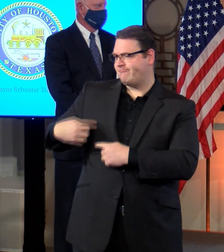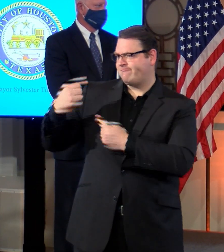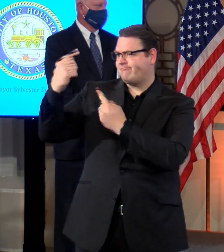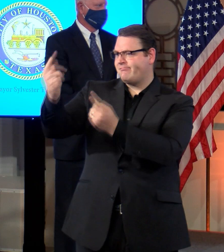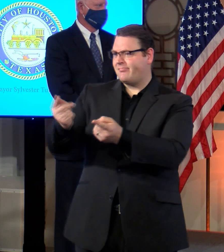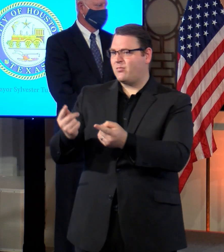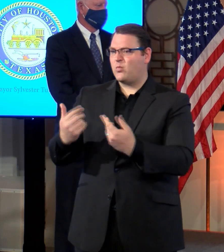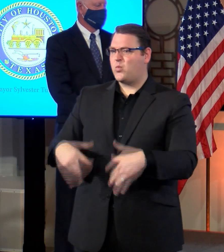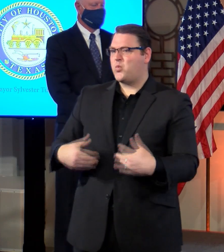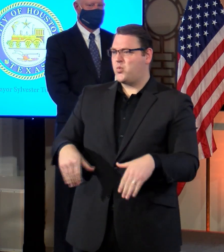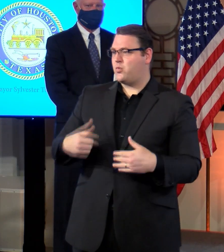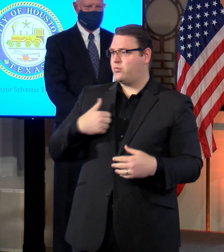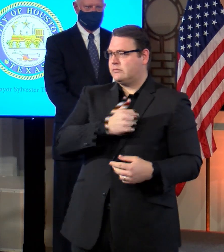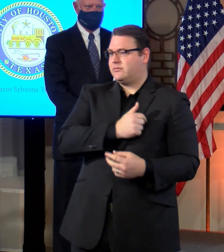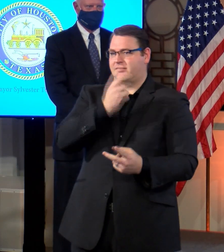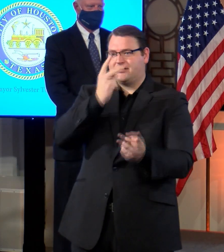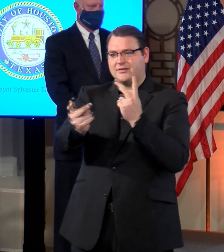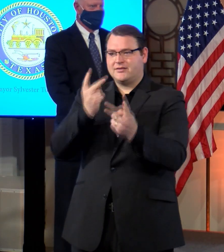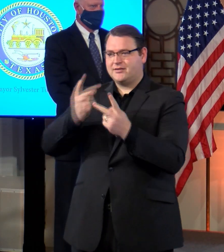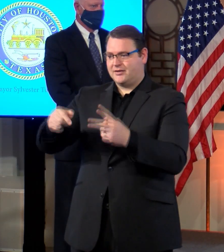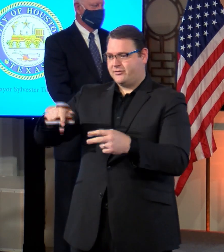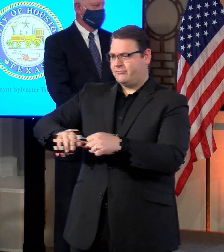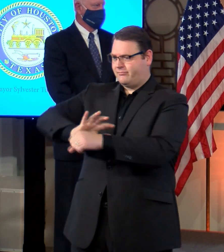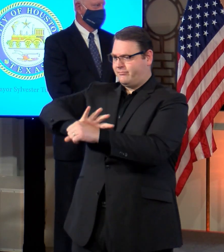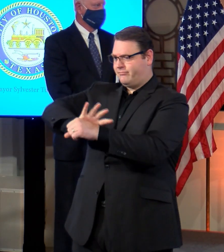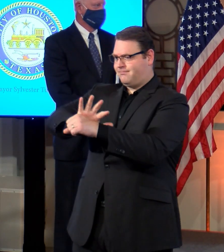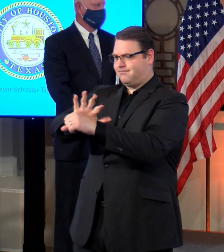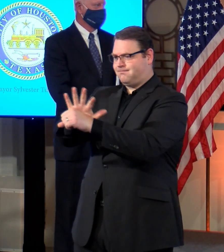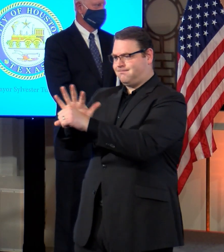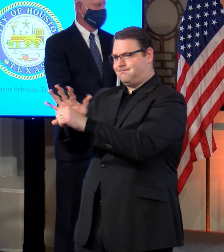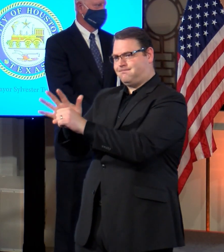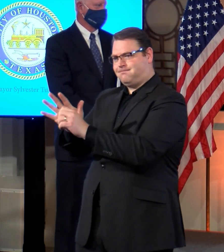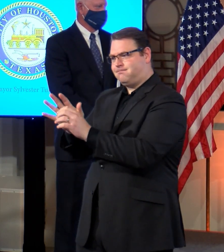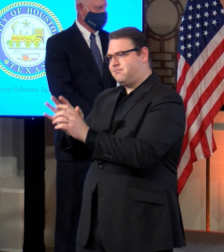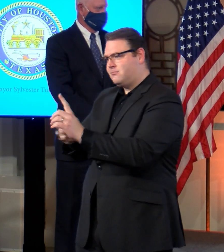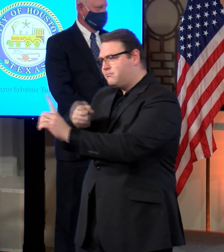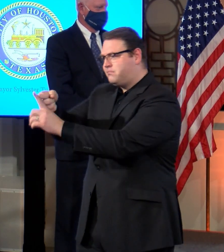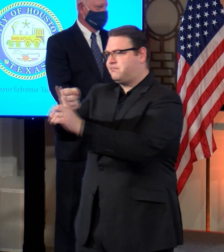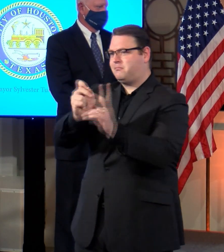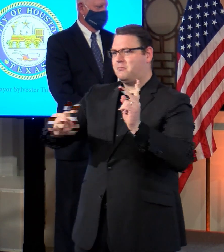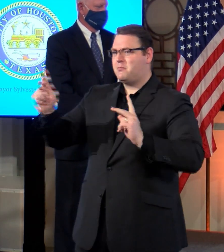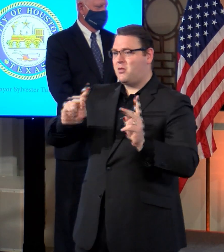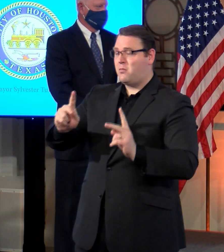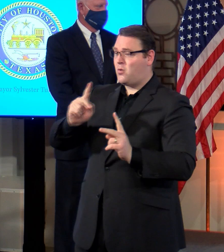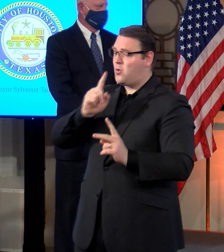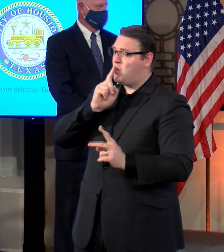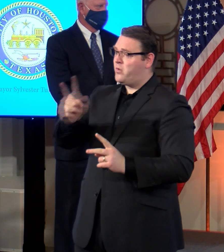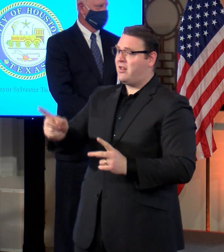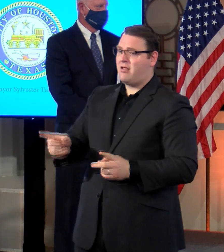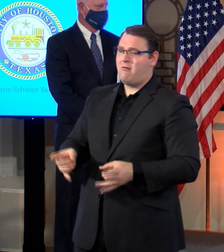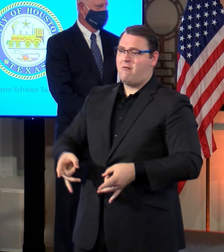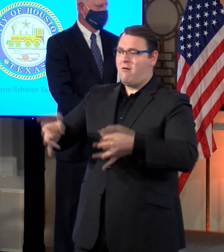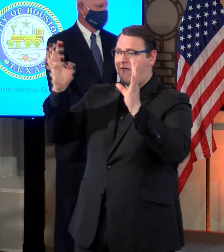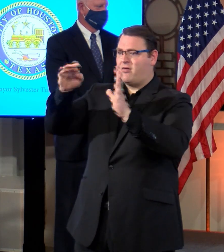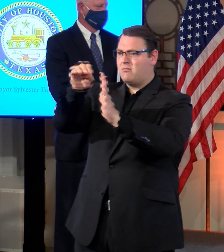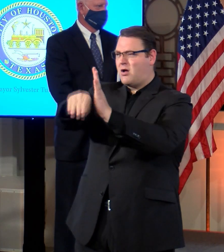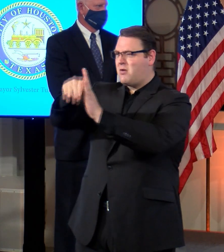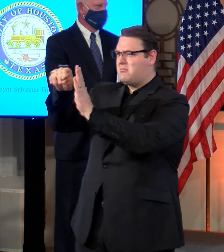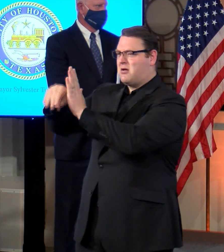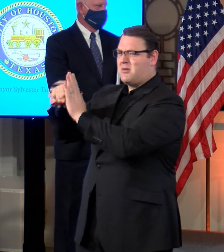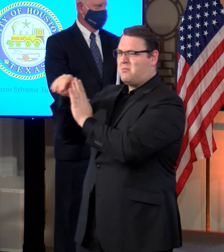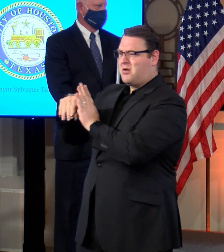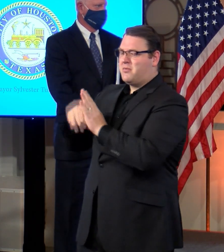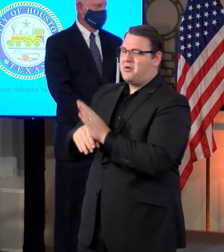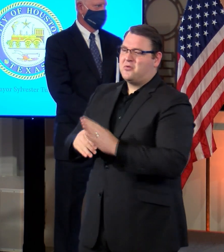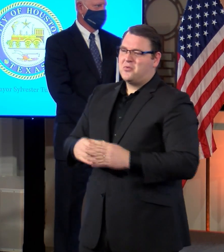crippling effect that this pandemic has had on our citizens and our neighbors. We have been,